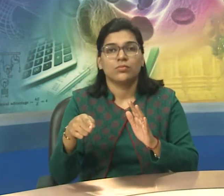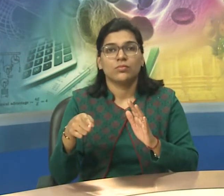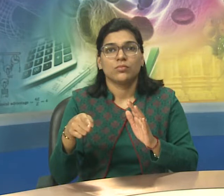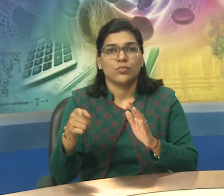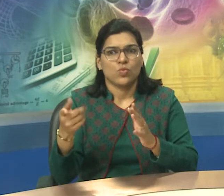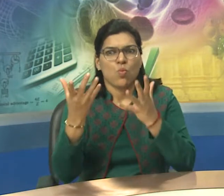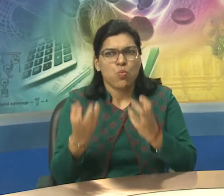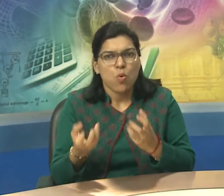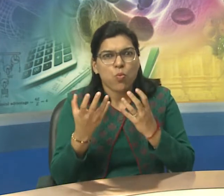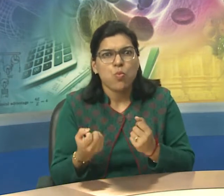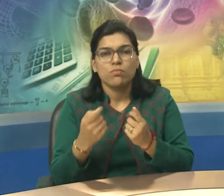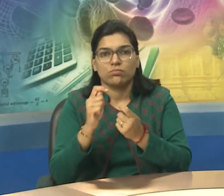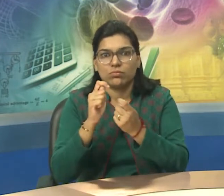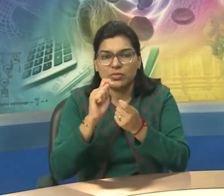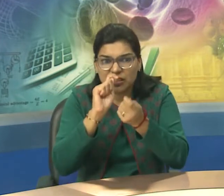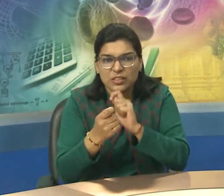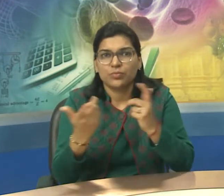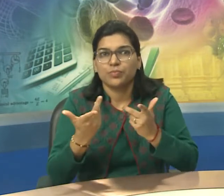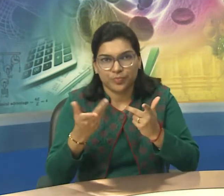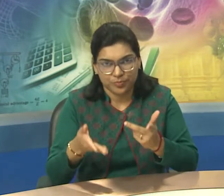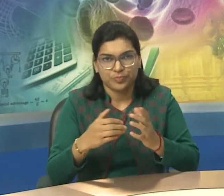meet constantly changing customer demands.